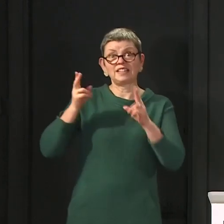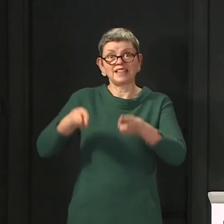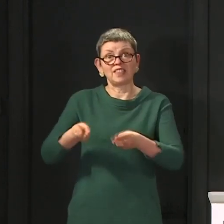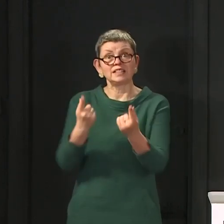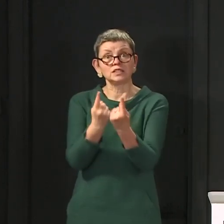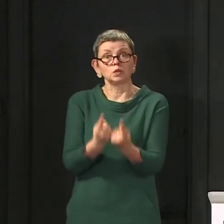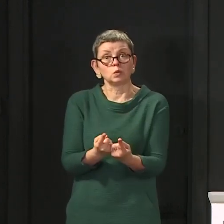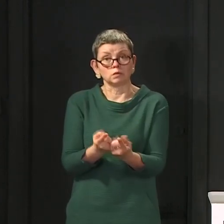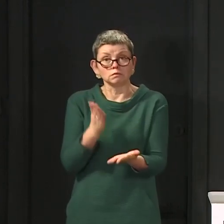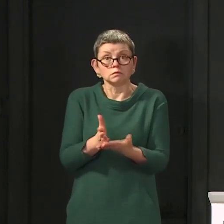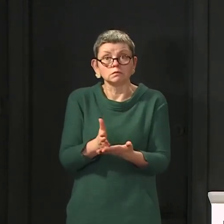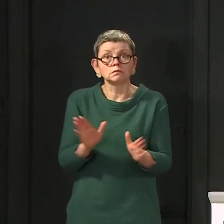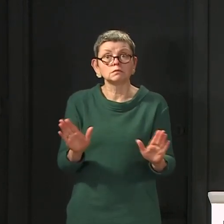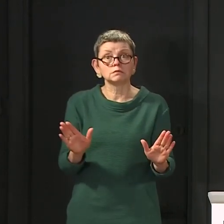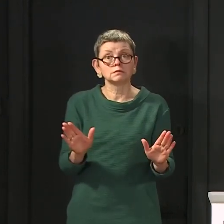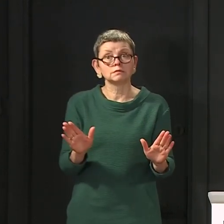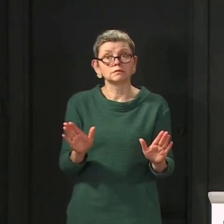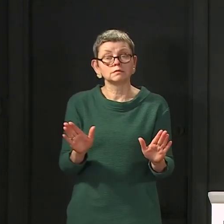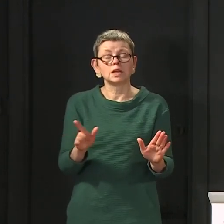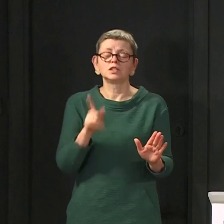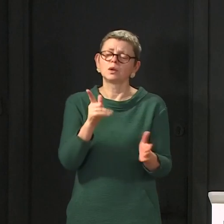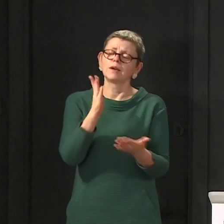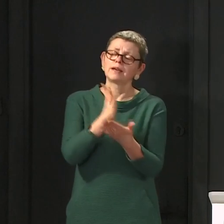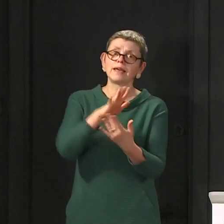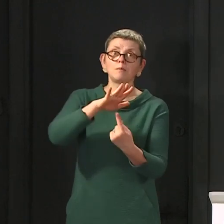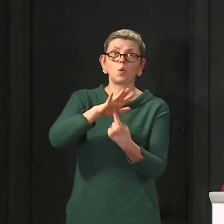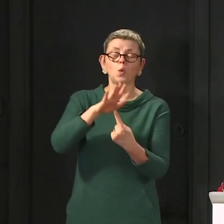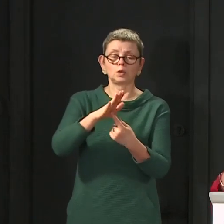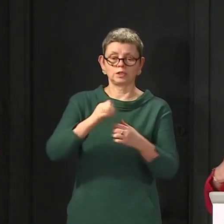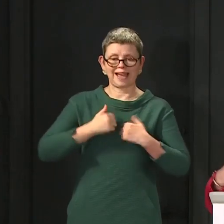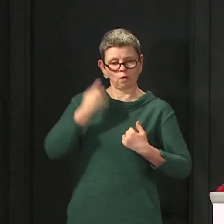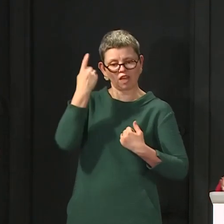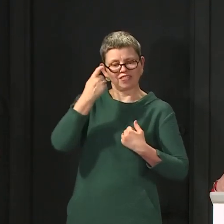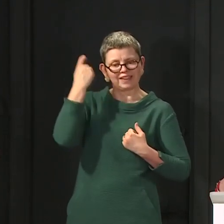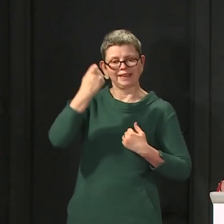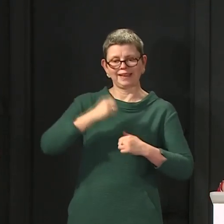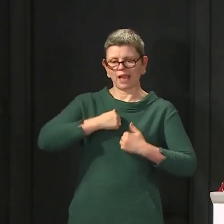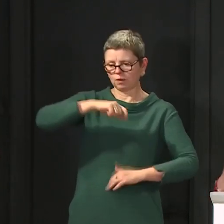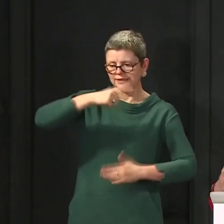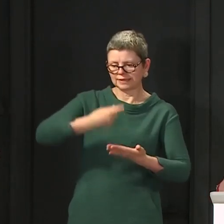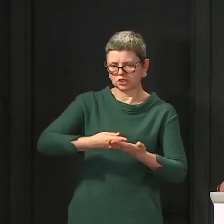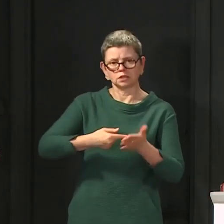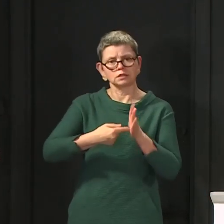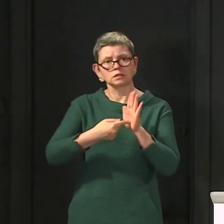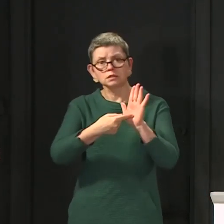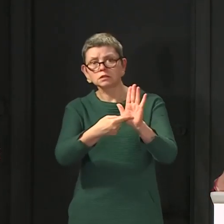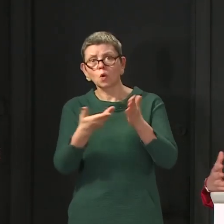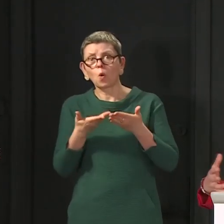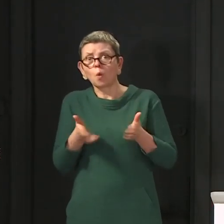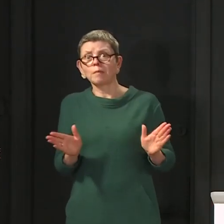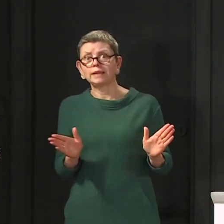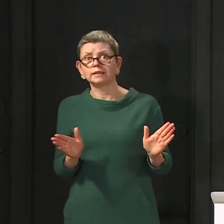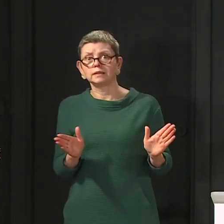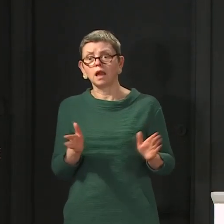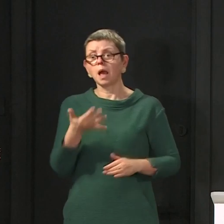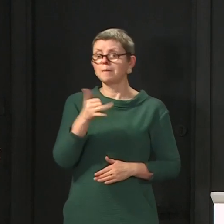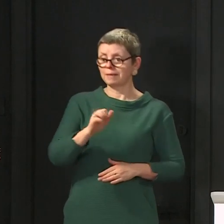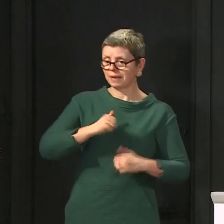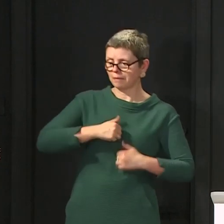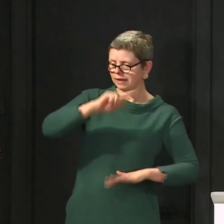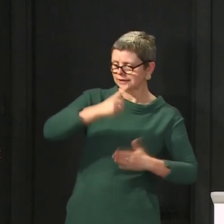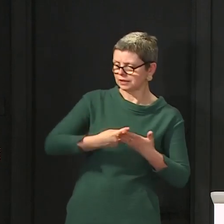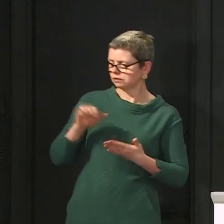really important that we share our thinking and share the decisions that we are making, albeit that we may make slightly different